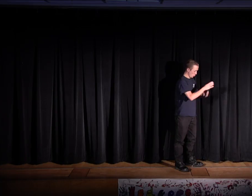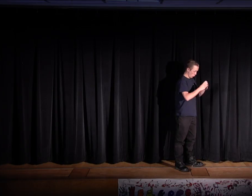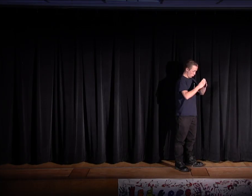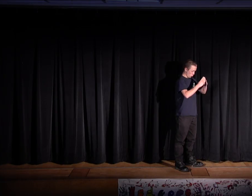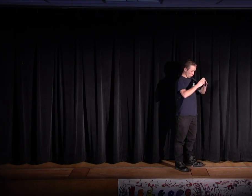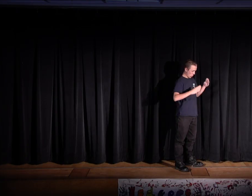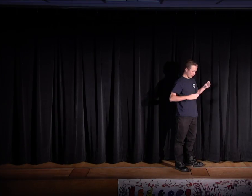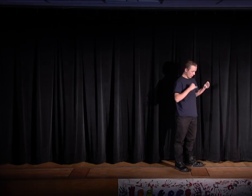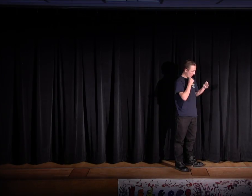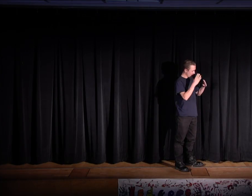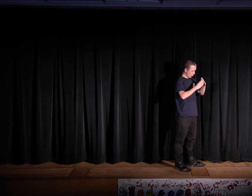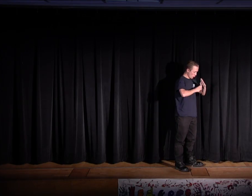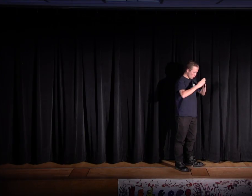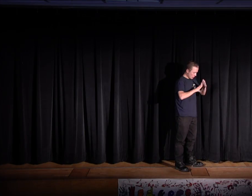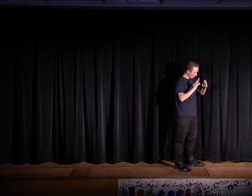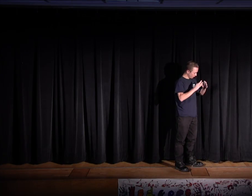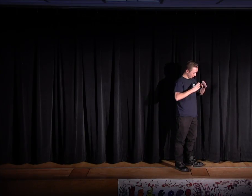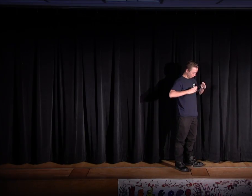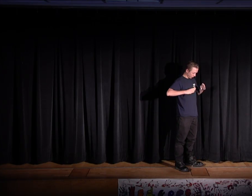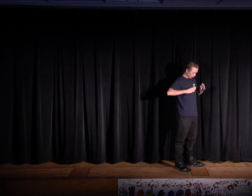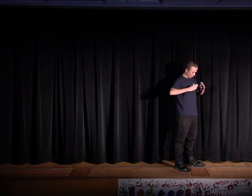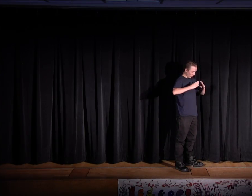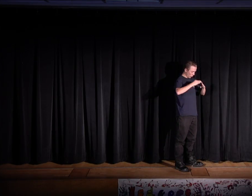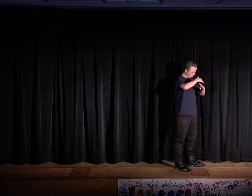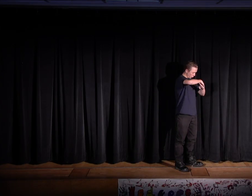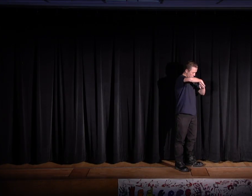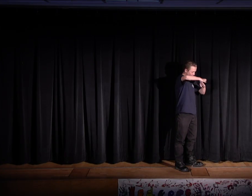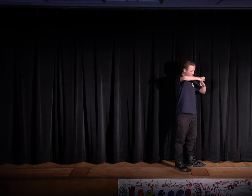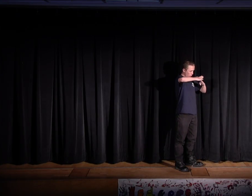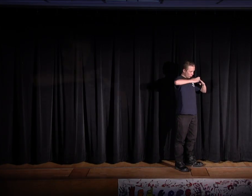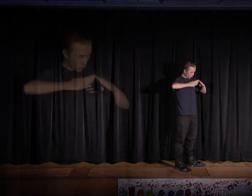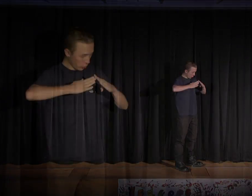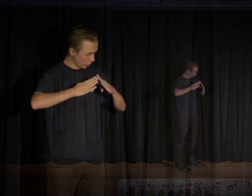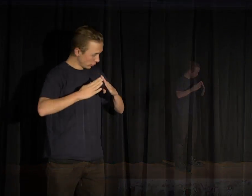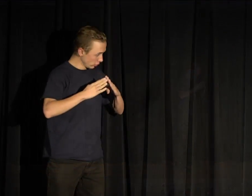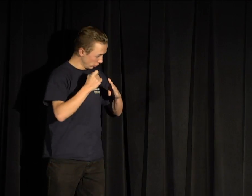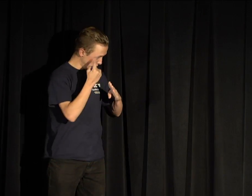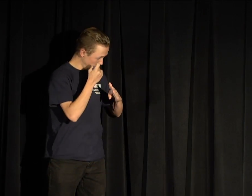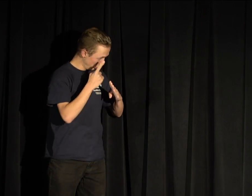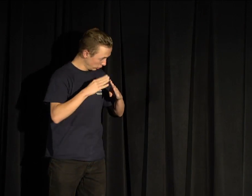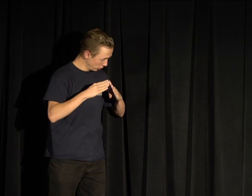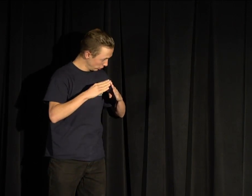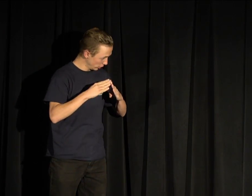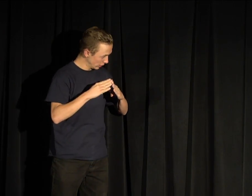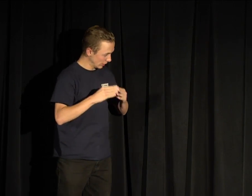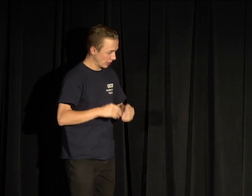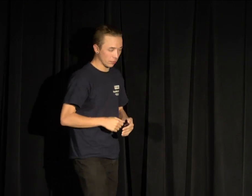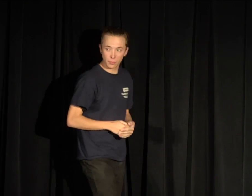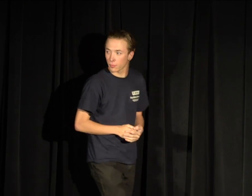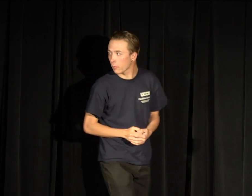Okay, you need to fix the roof. You don't need to paint it. You have to have the top sitting perfectly.